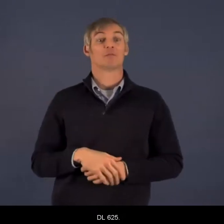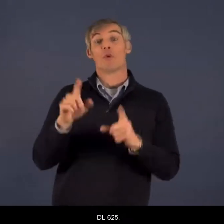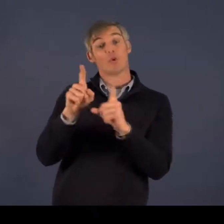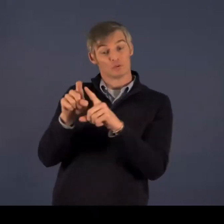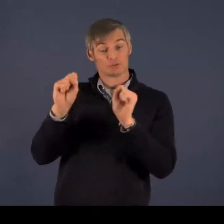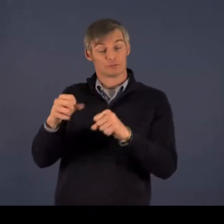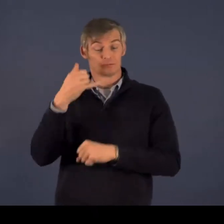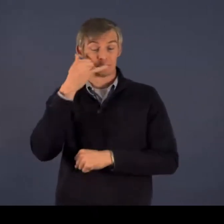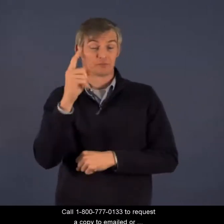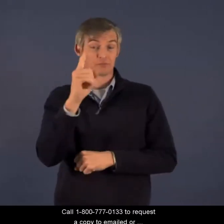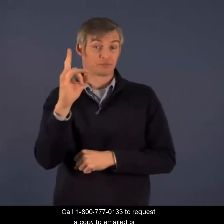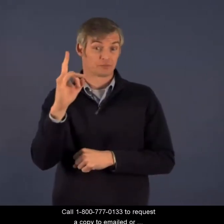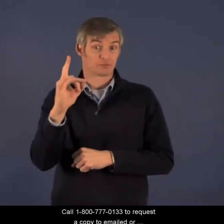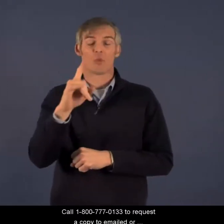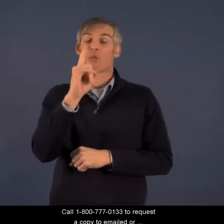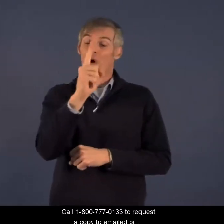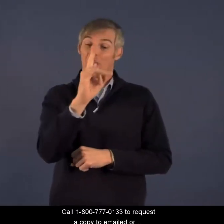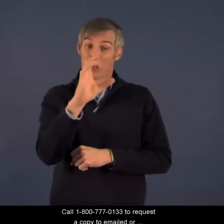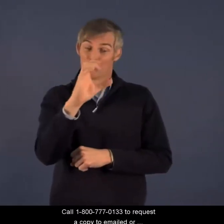DL625. Call